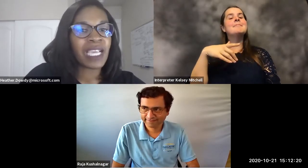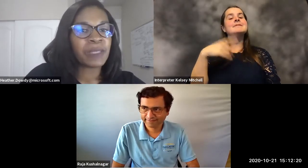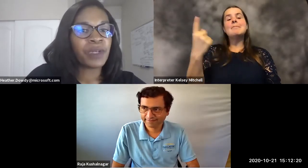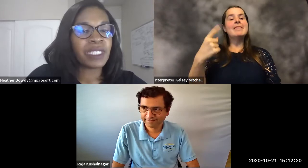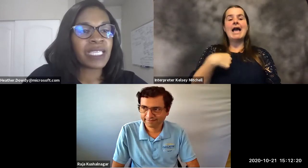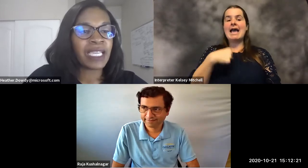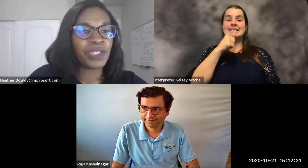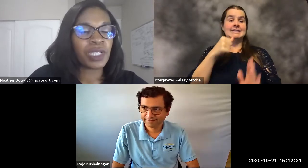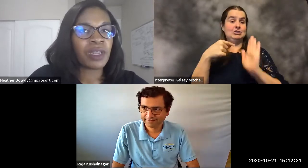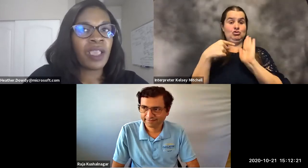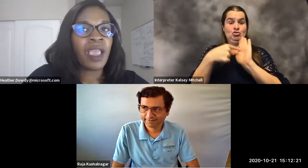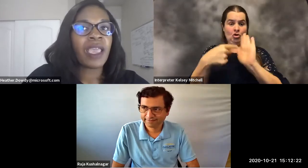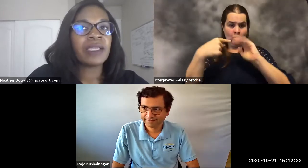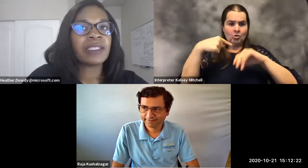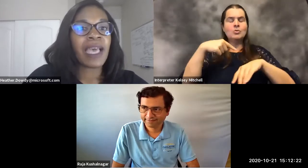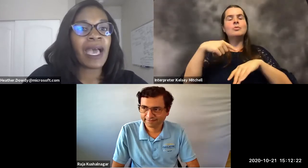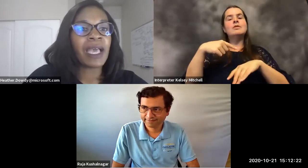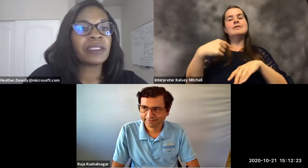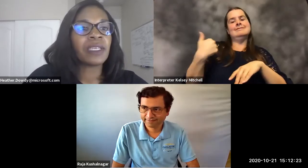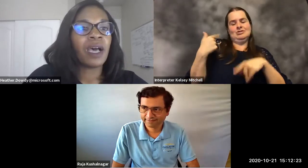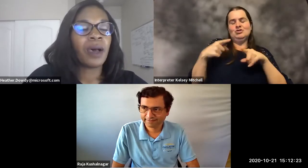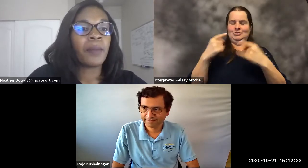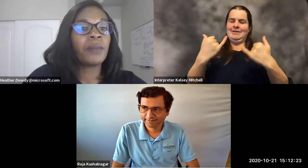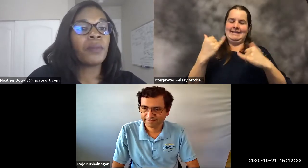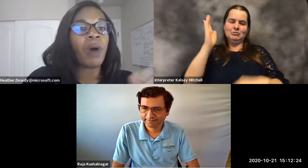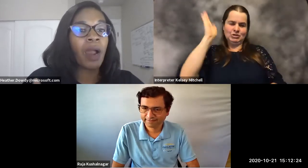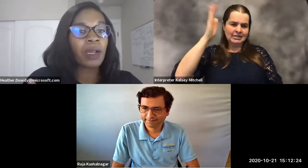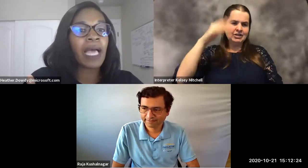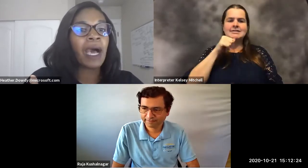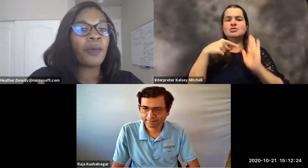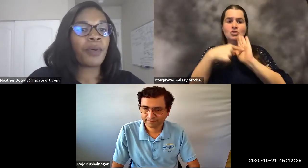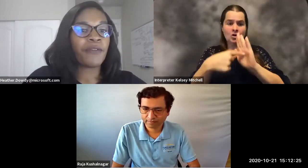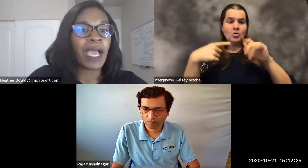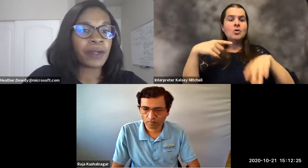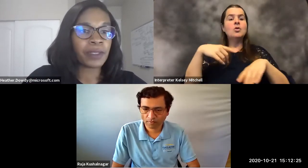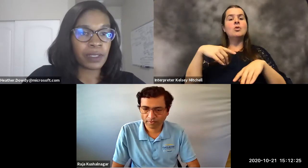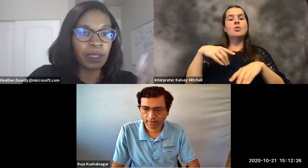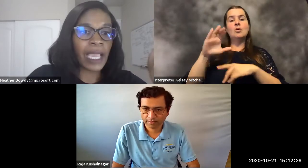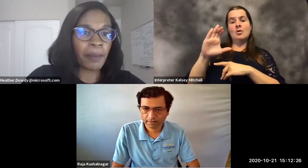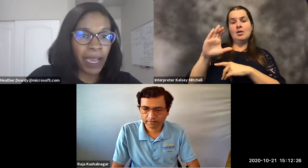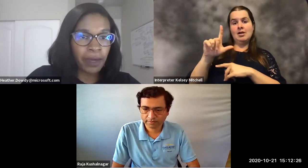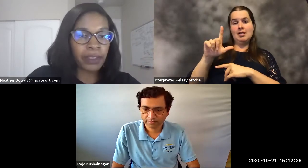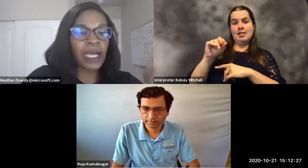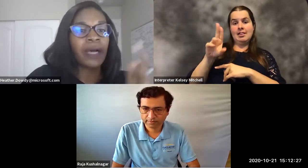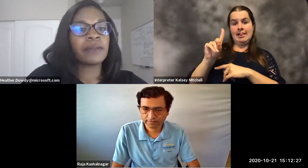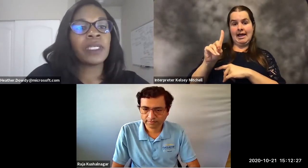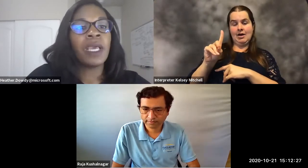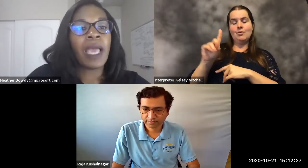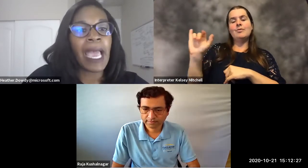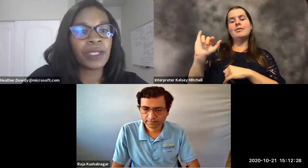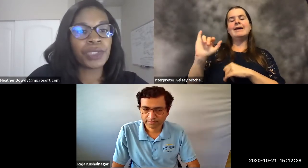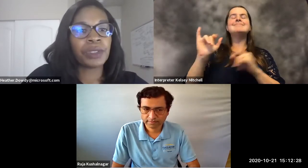in today's presentation is that our cloud providers like